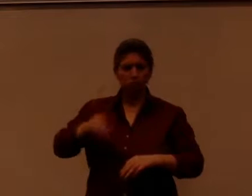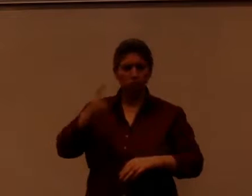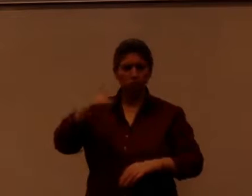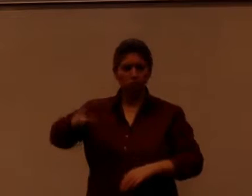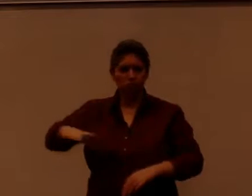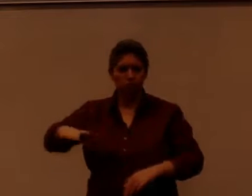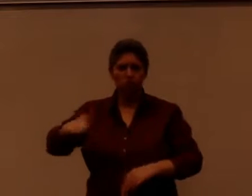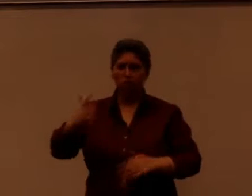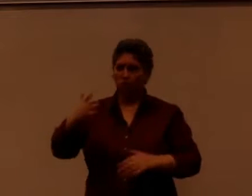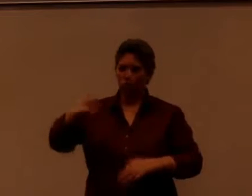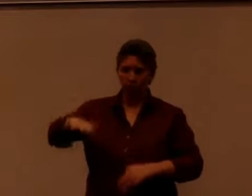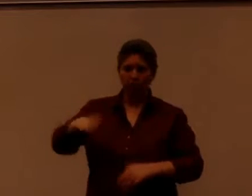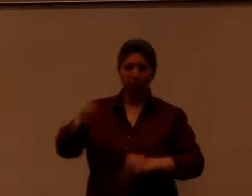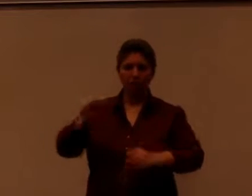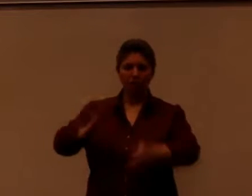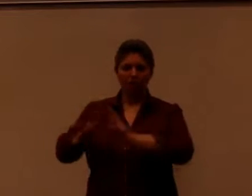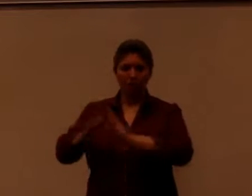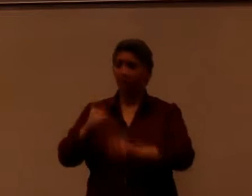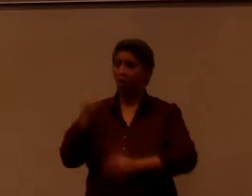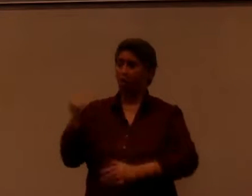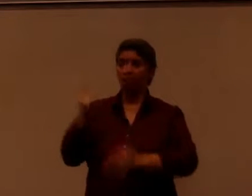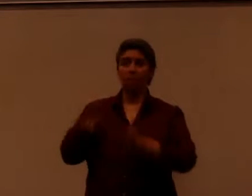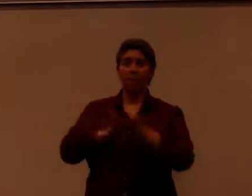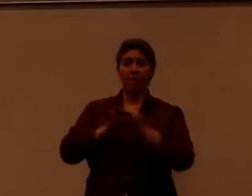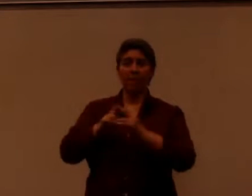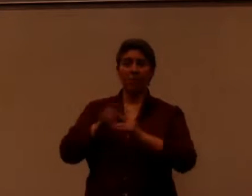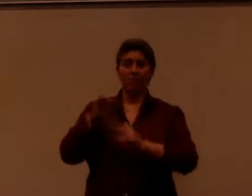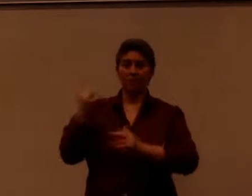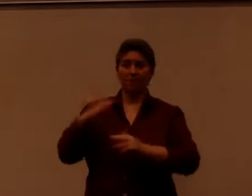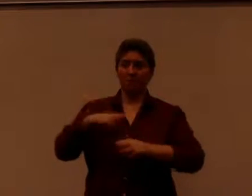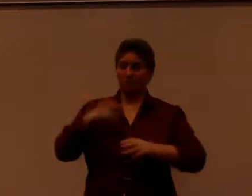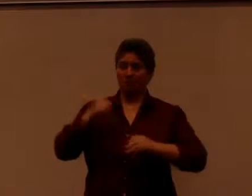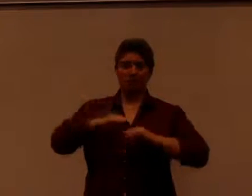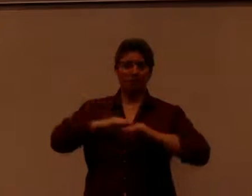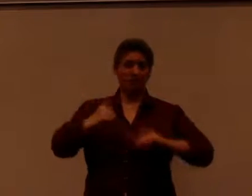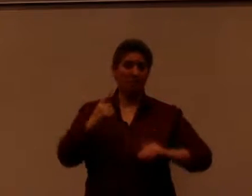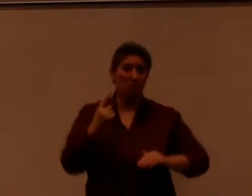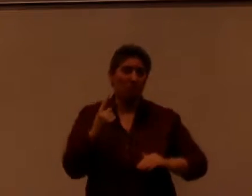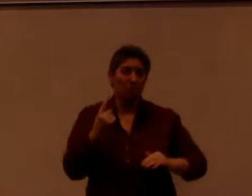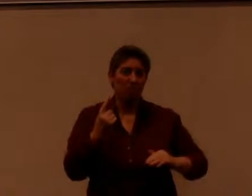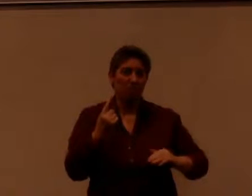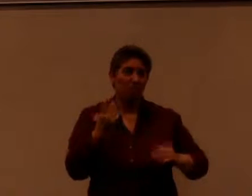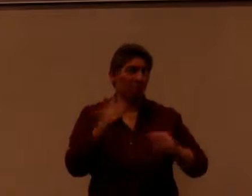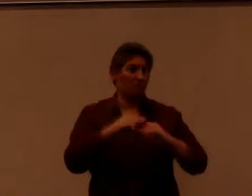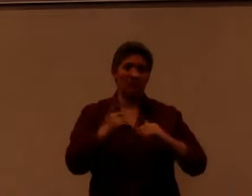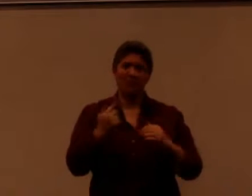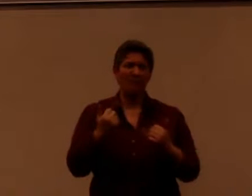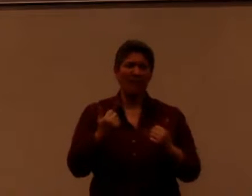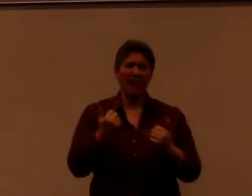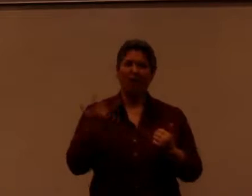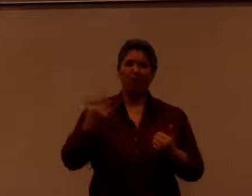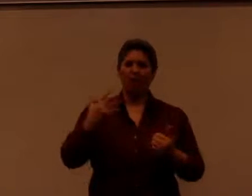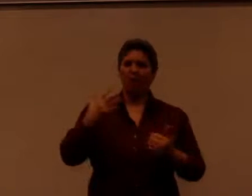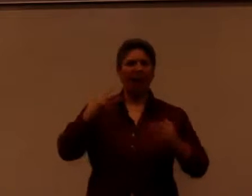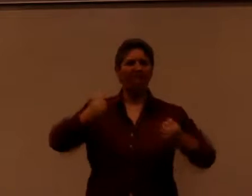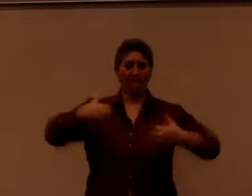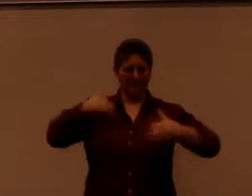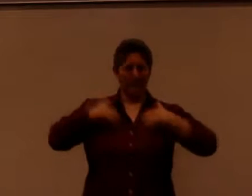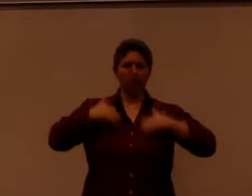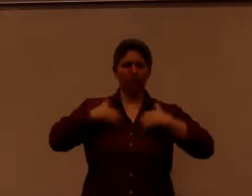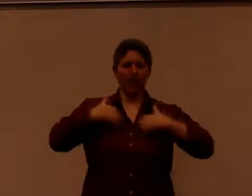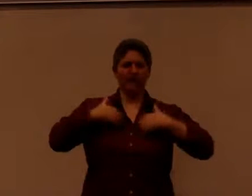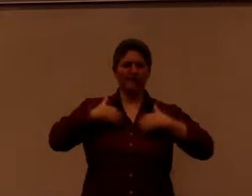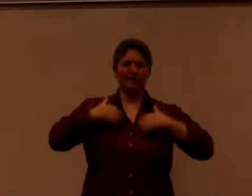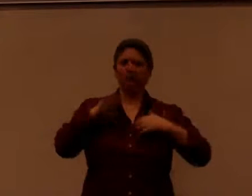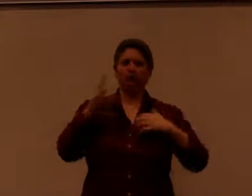that must be someone who has a child or children who use ESL, and it could be that the parents themselves, even though they're a hearing parent, they may have level